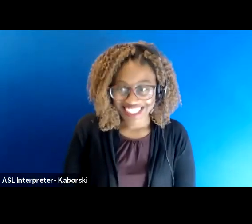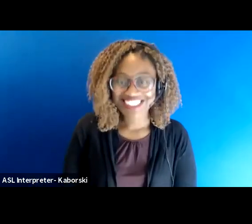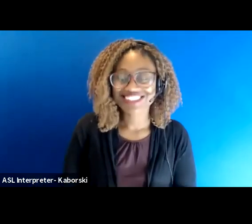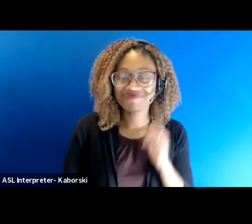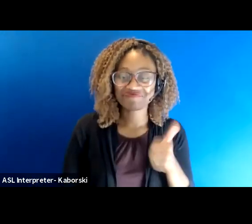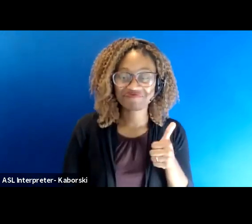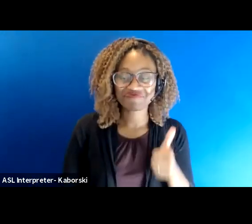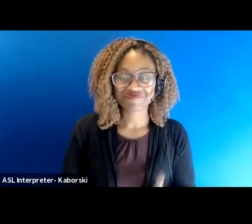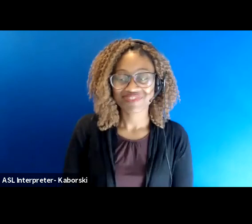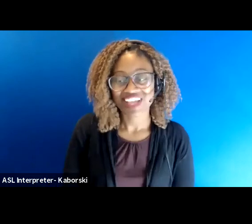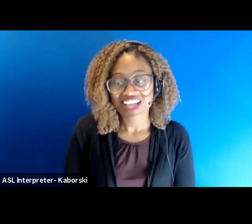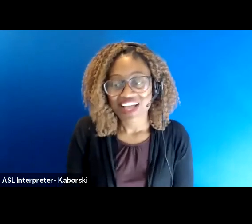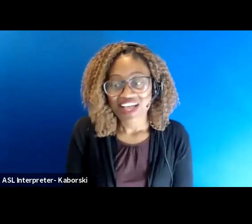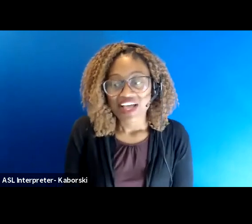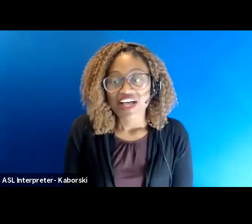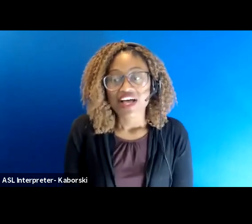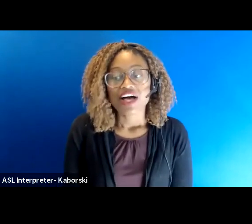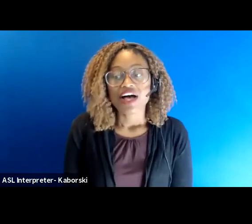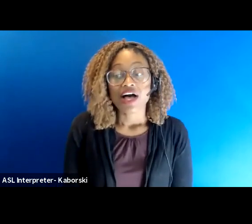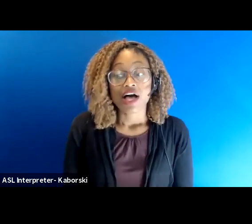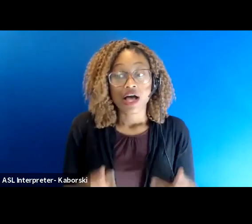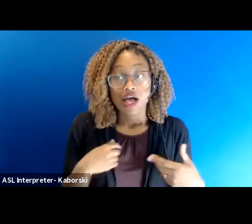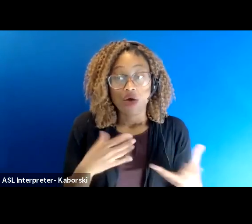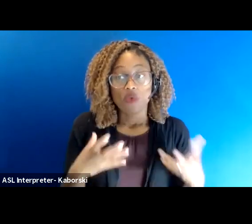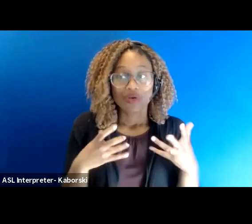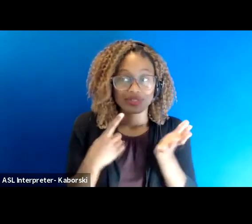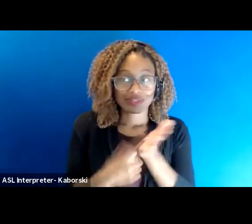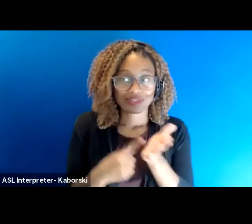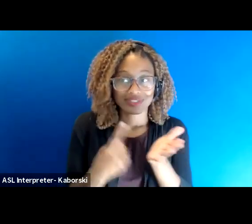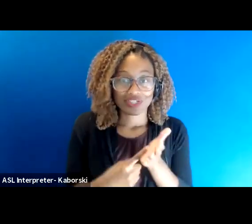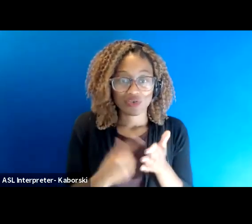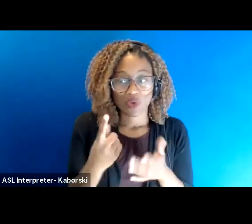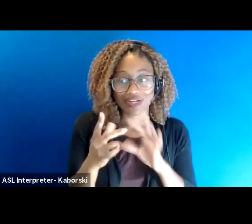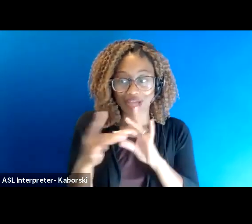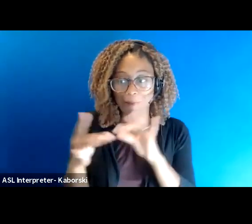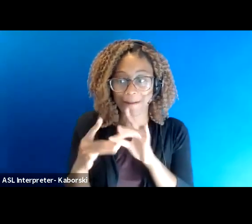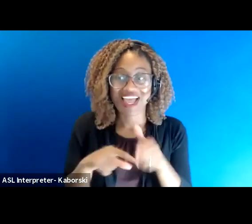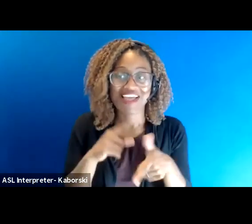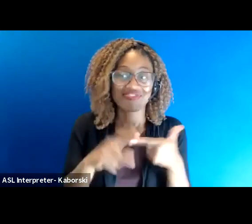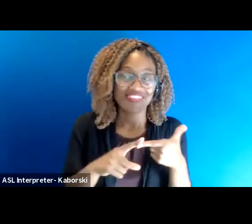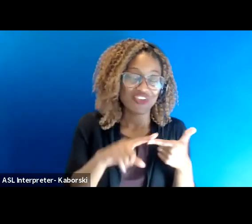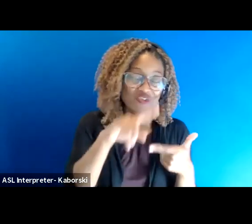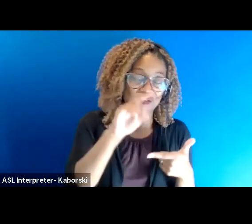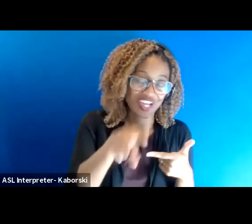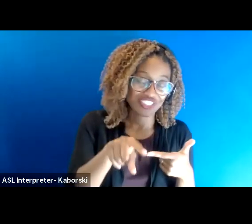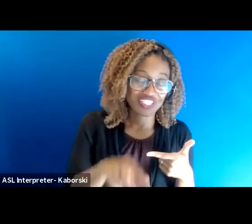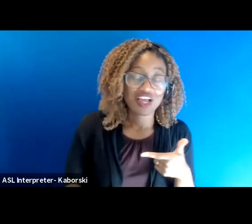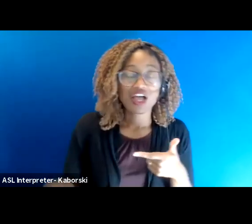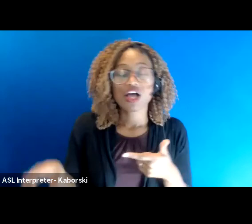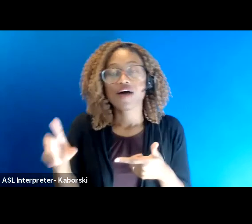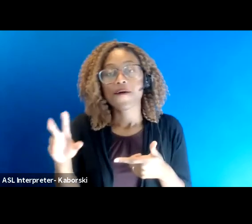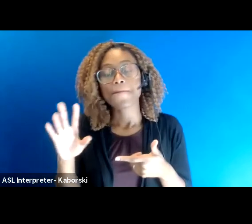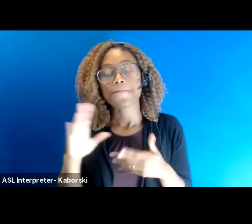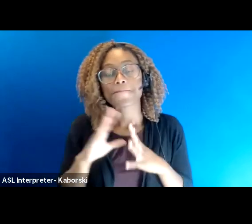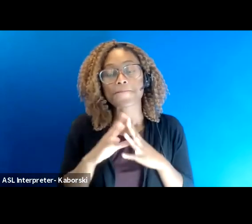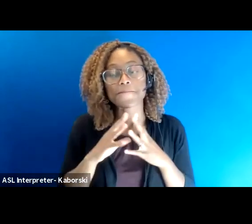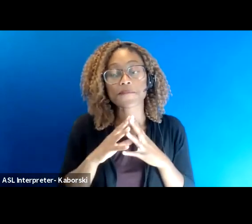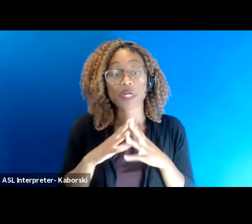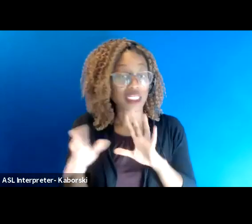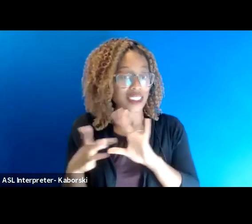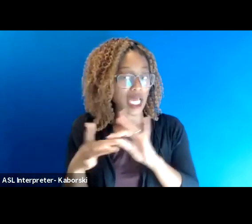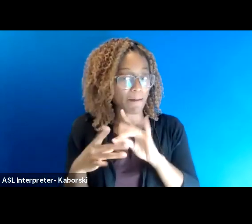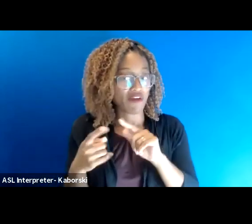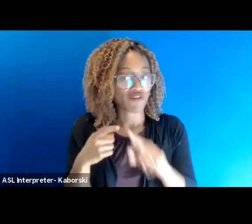so I want to go to a comment and then a question. First, I'm going to go with the comment